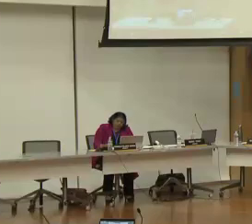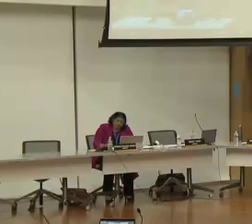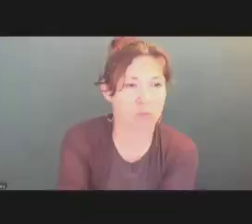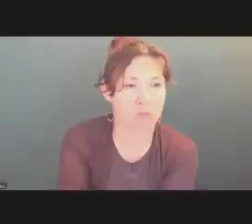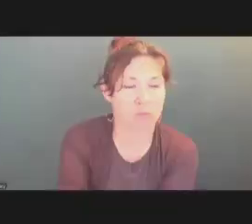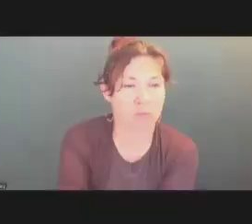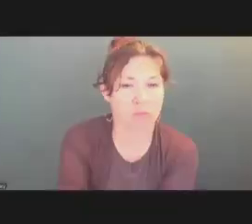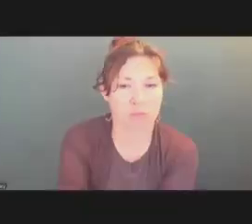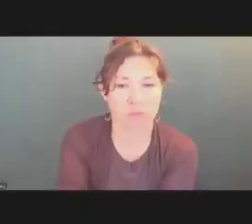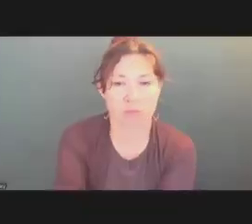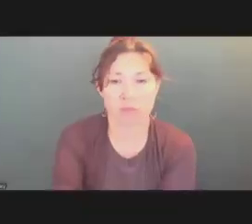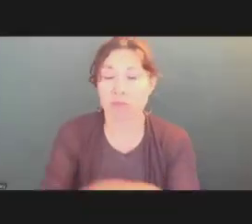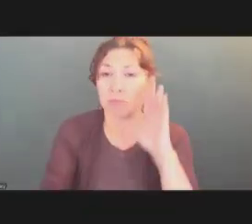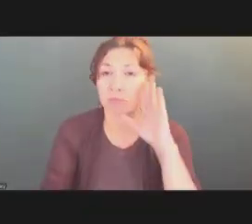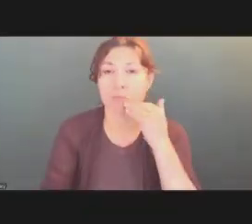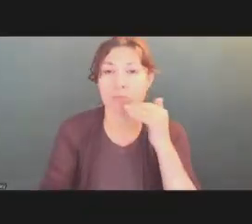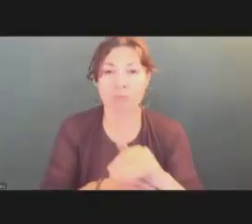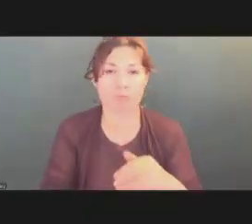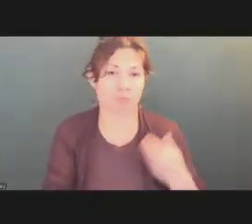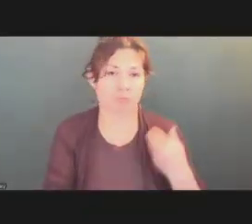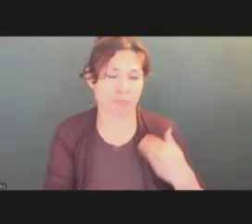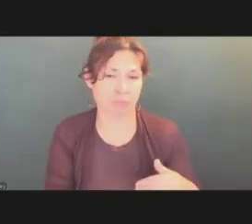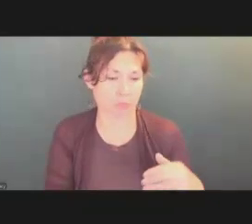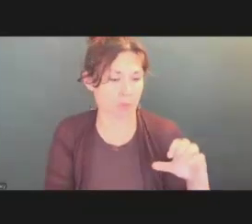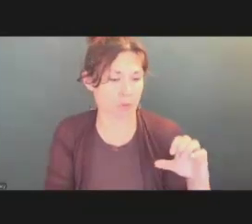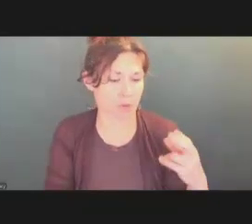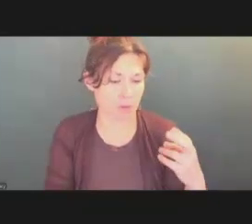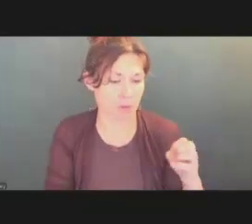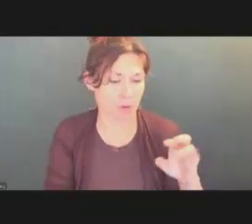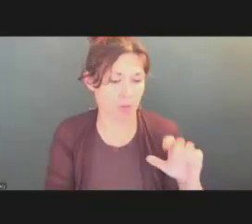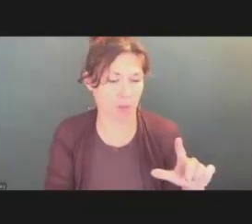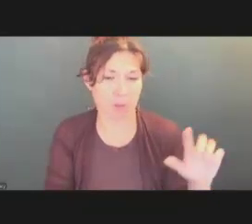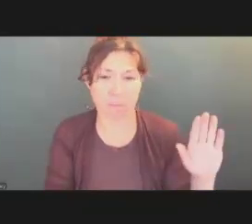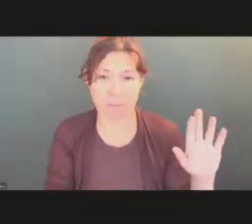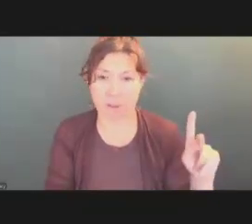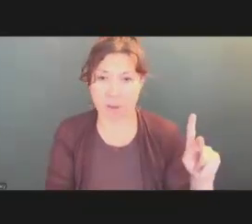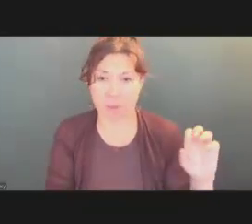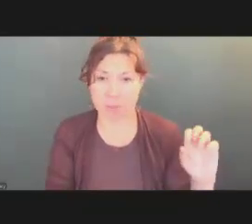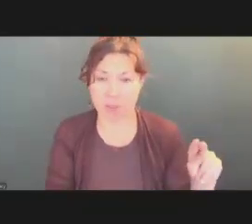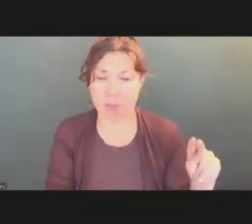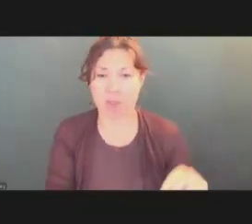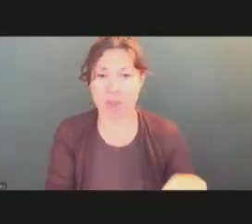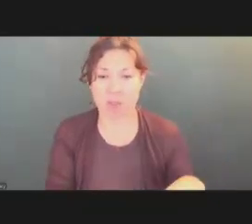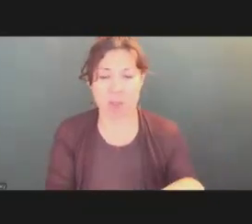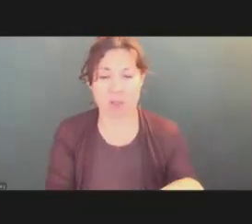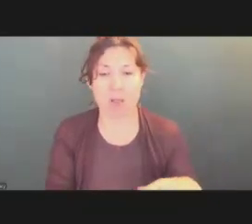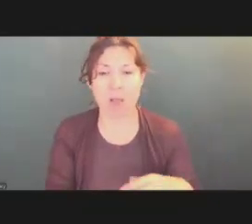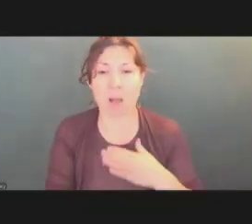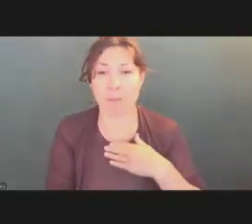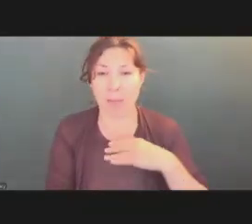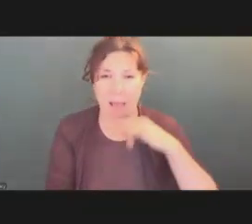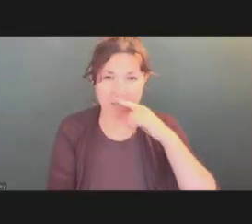Good evening. My name is Cheryl Buckman. I'm a BPS parent to a sixth grader at the Deborah in Dorchester, member